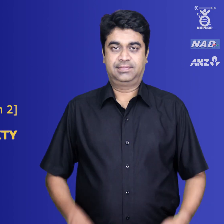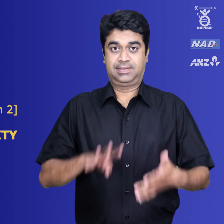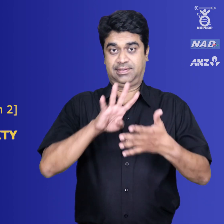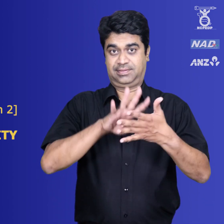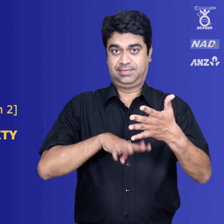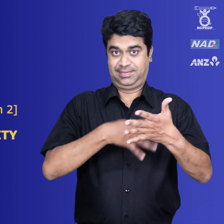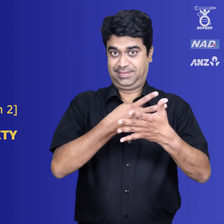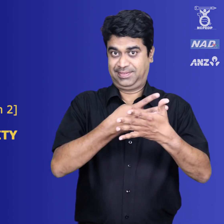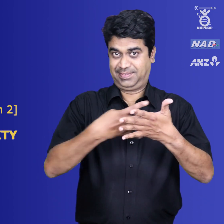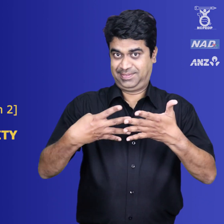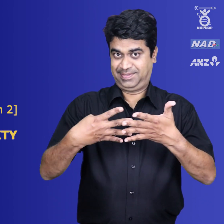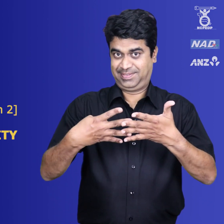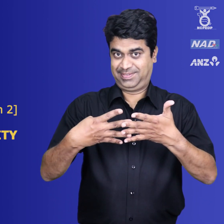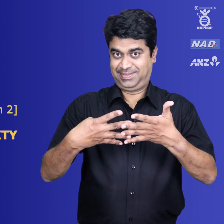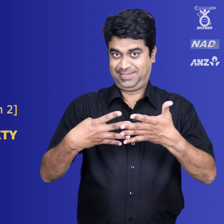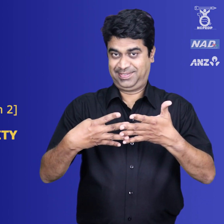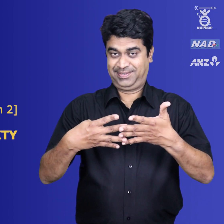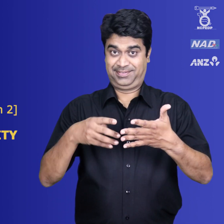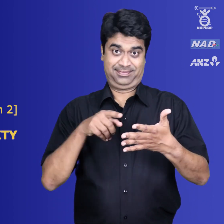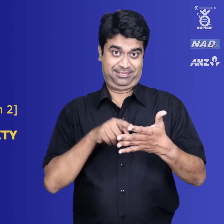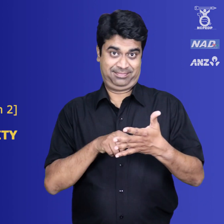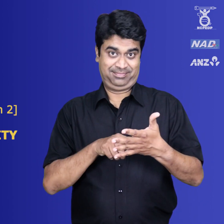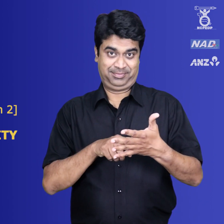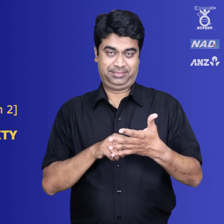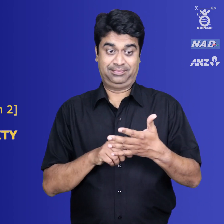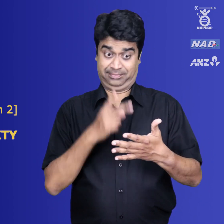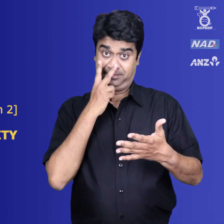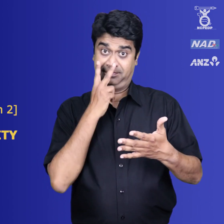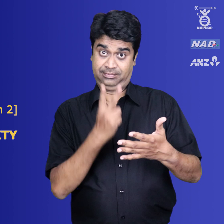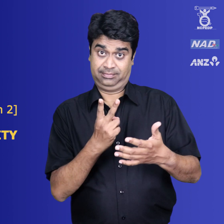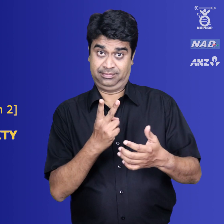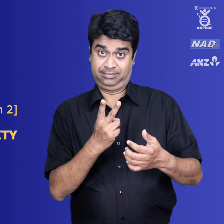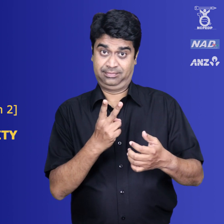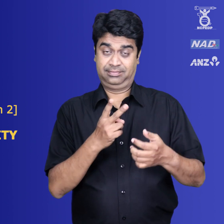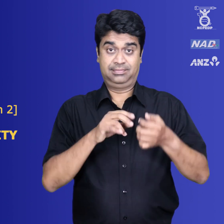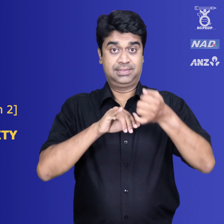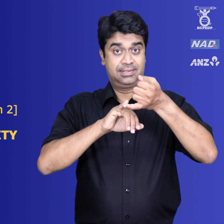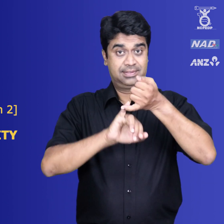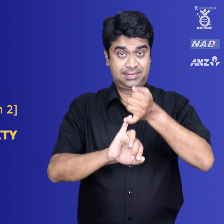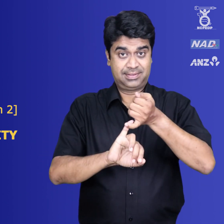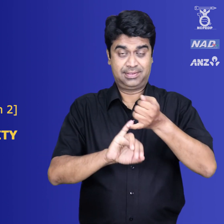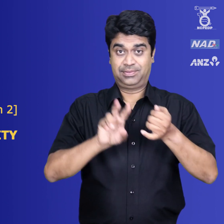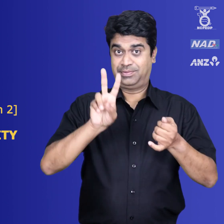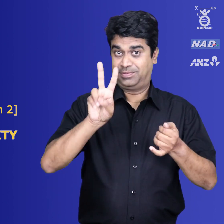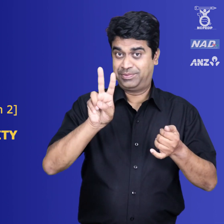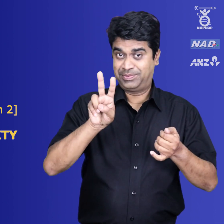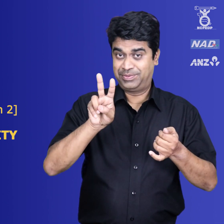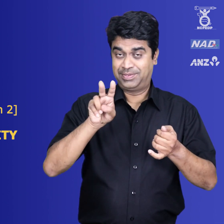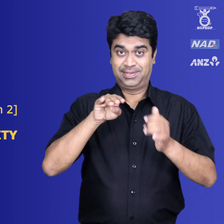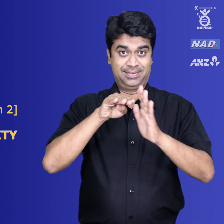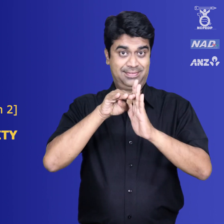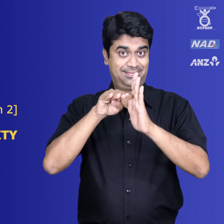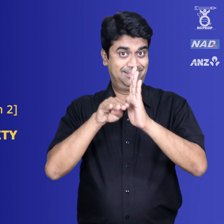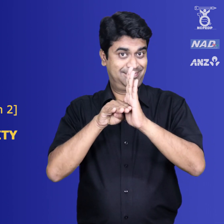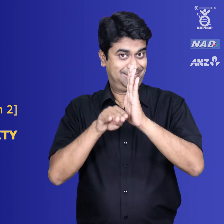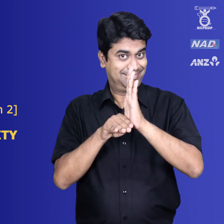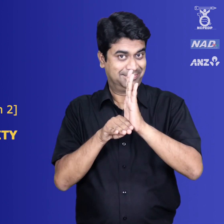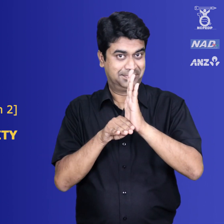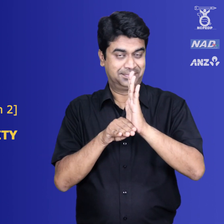The schedule. See clause ZC of section 2. Specified